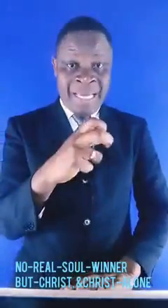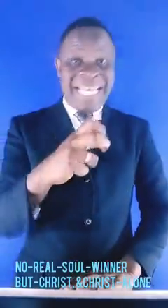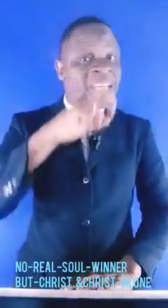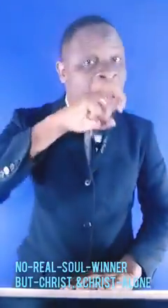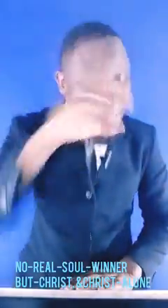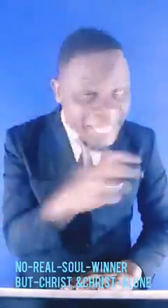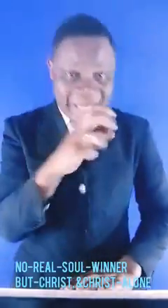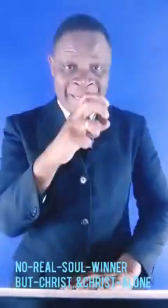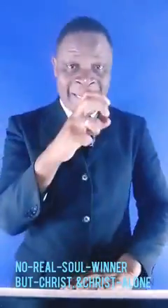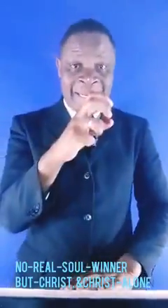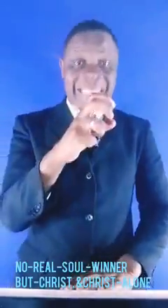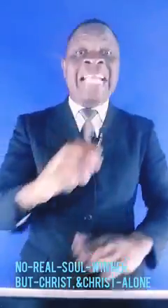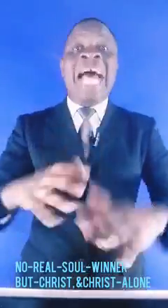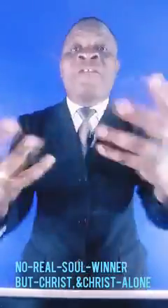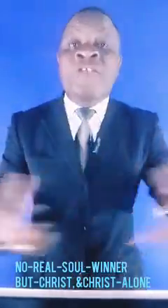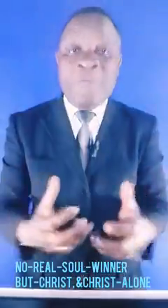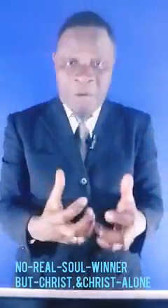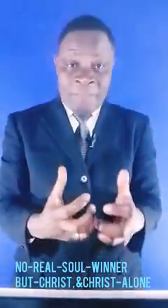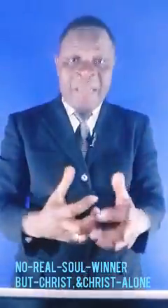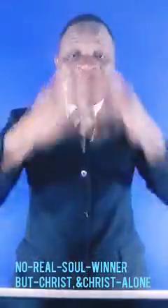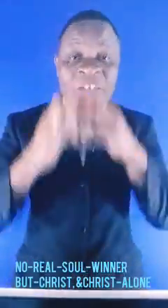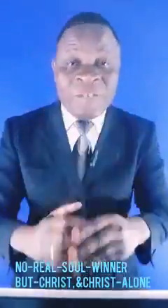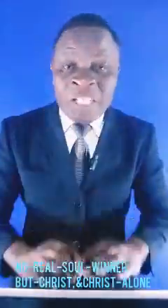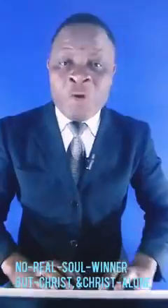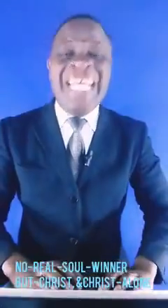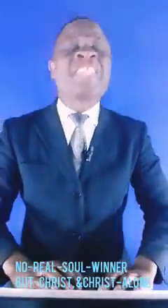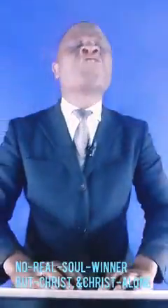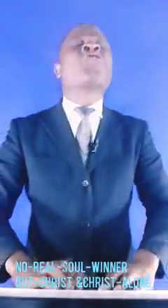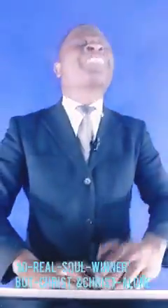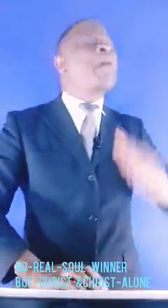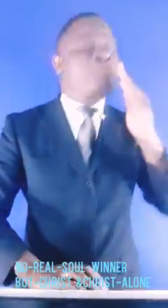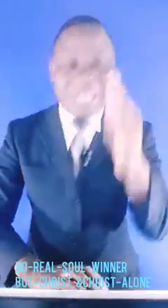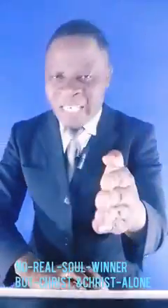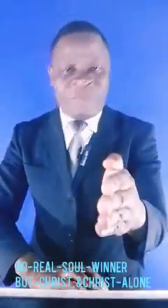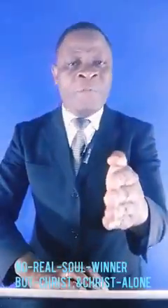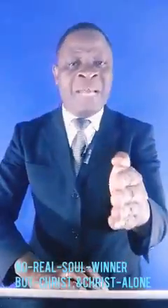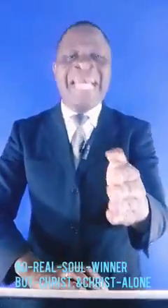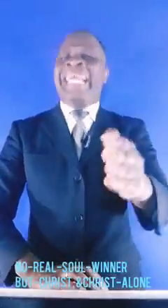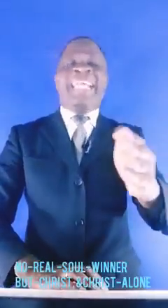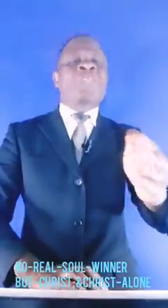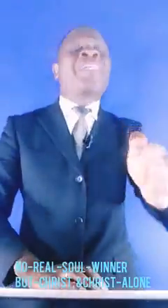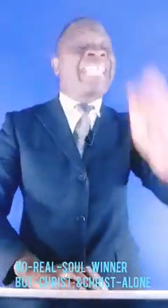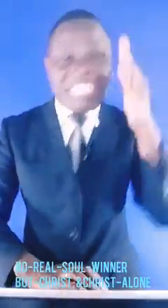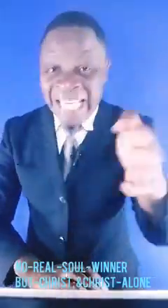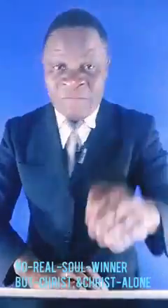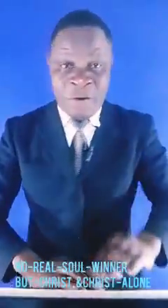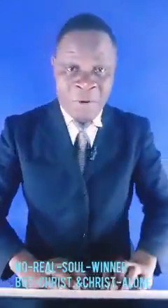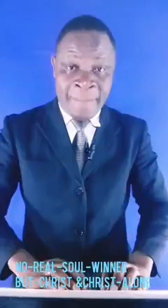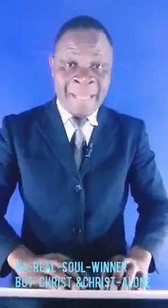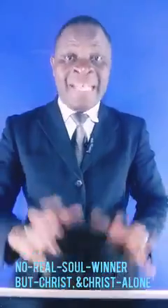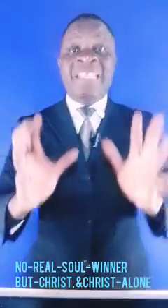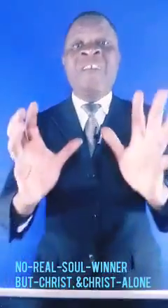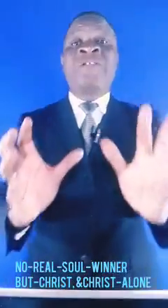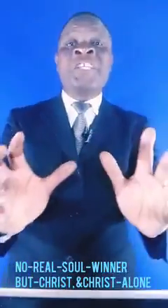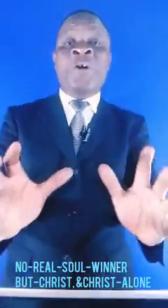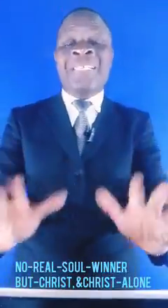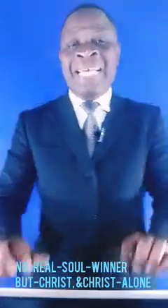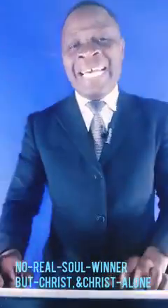is bigger than a formula. Salvation is not a preacher's formula. It is not the church's formula. Salvation is